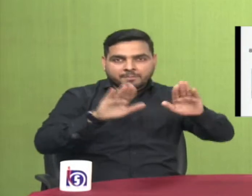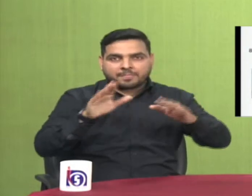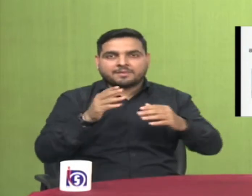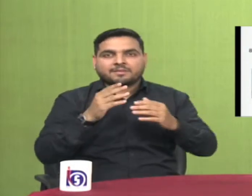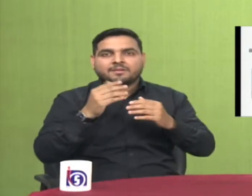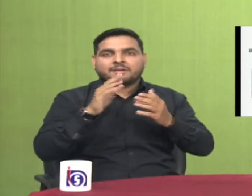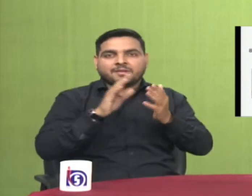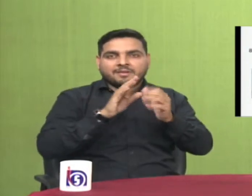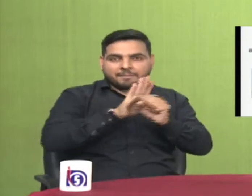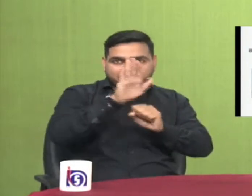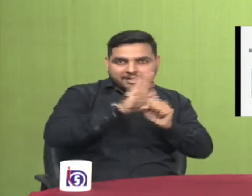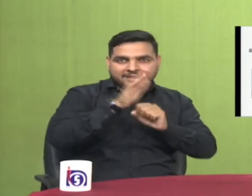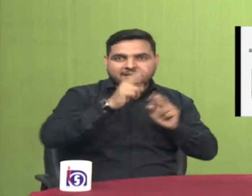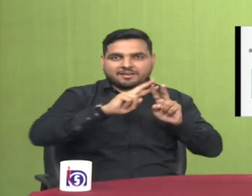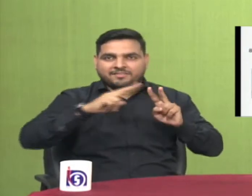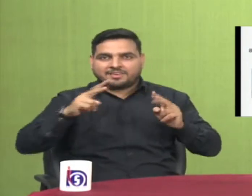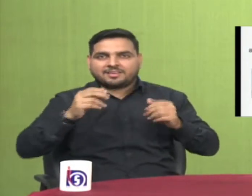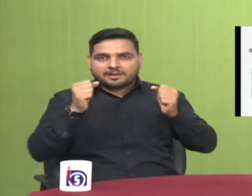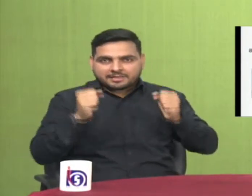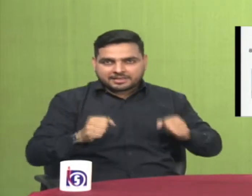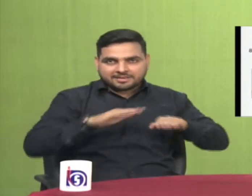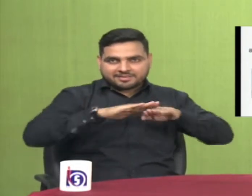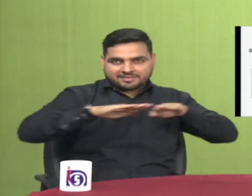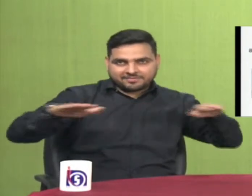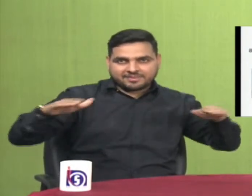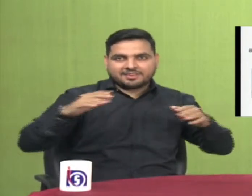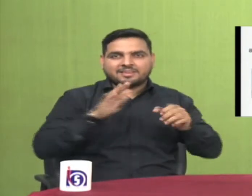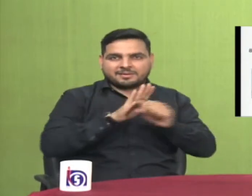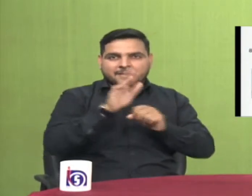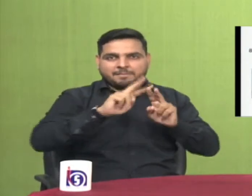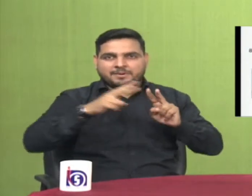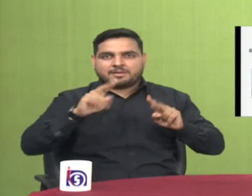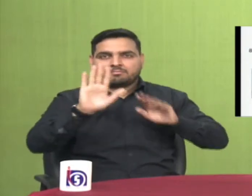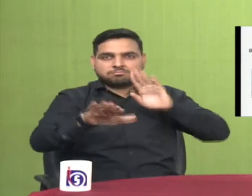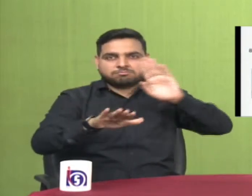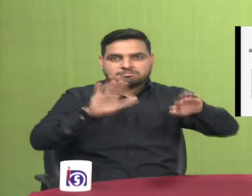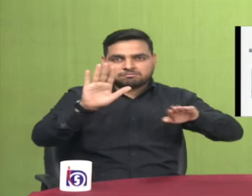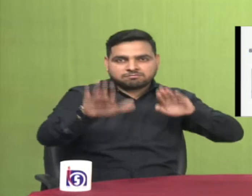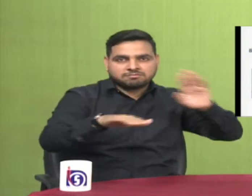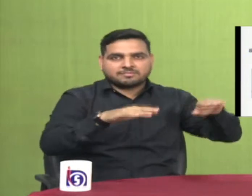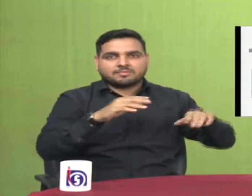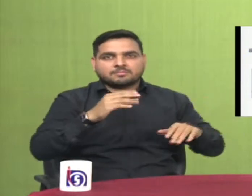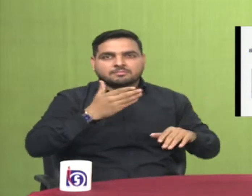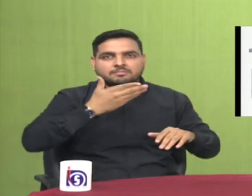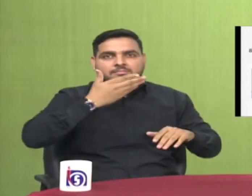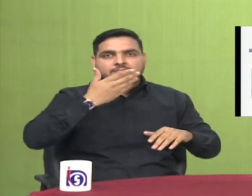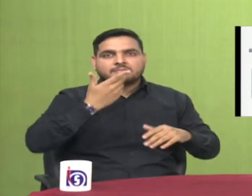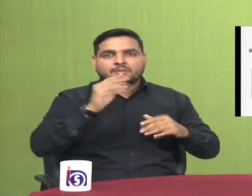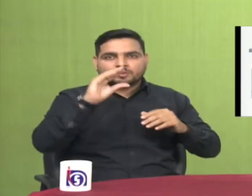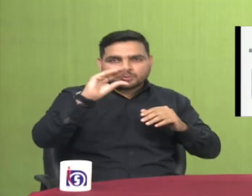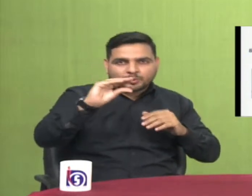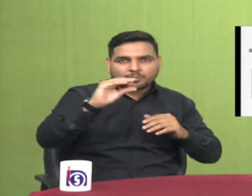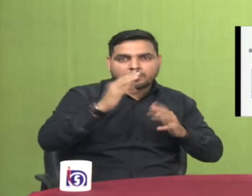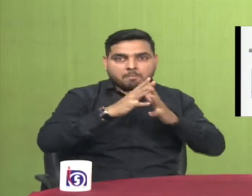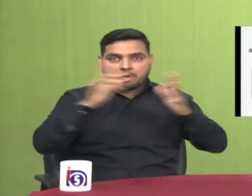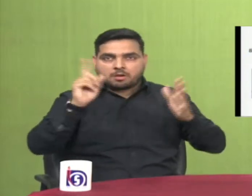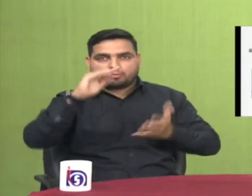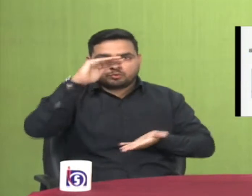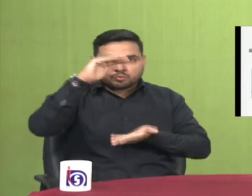holds small objects like buttons, coins between thumb